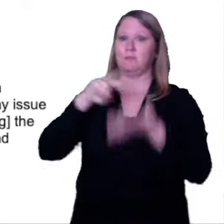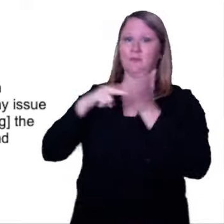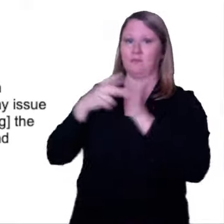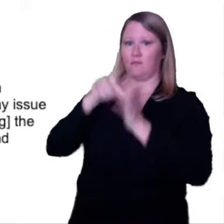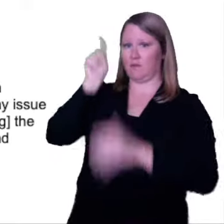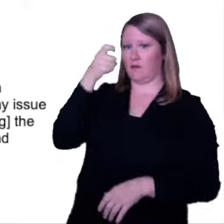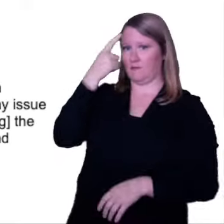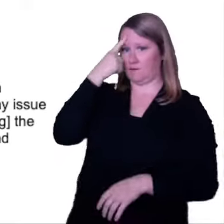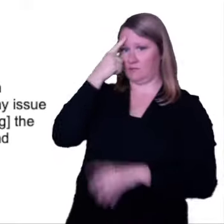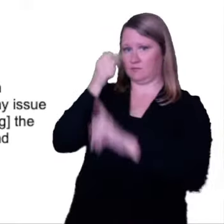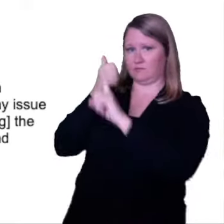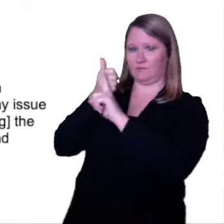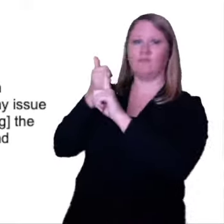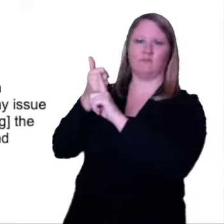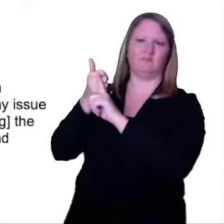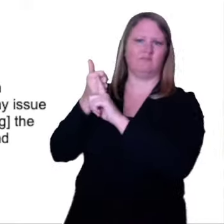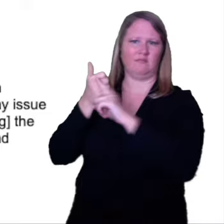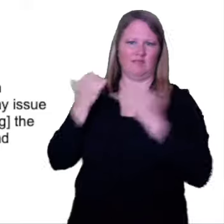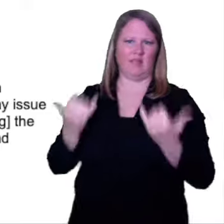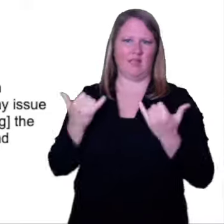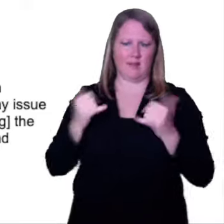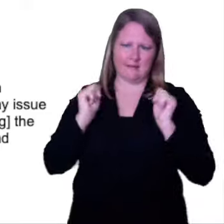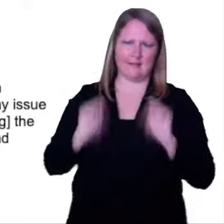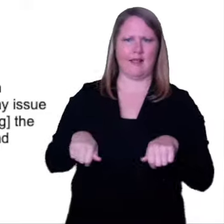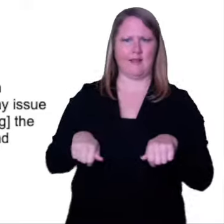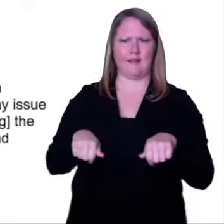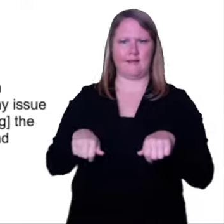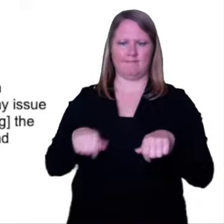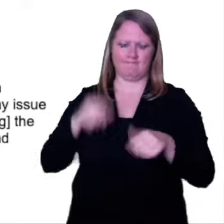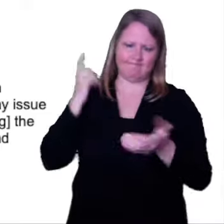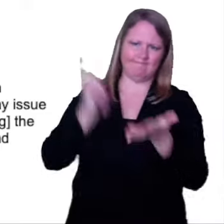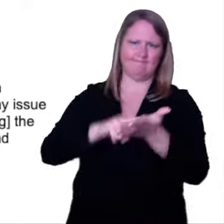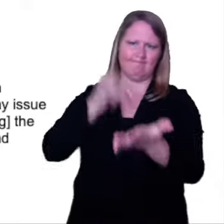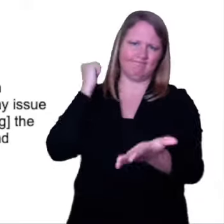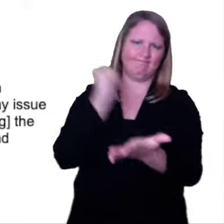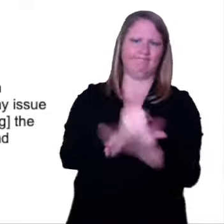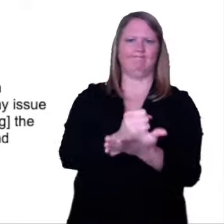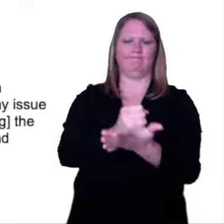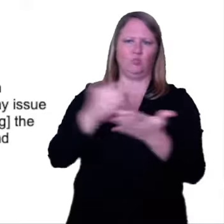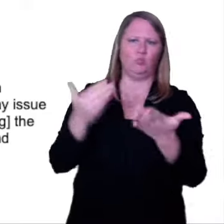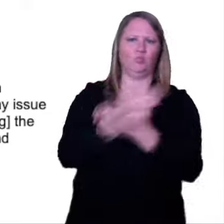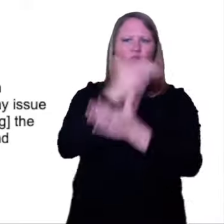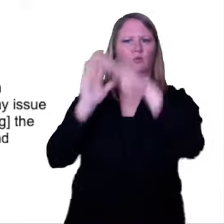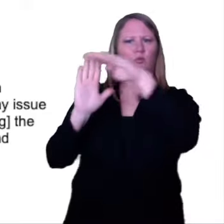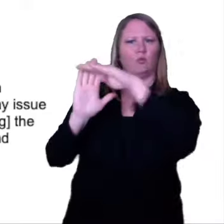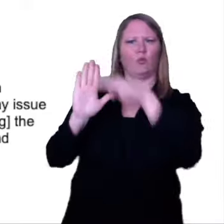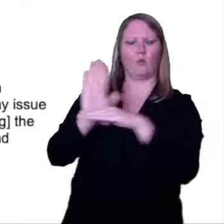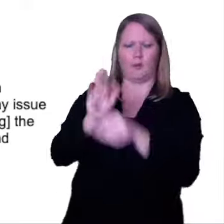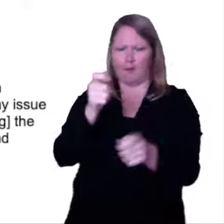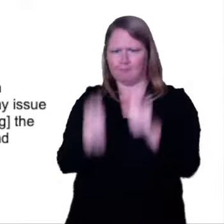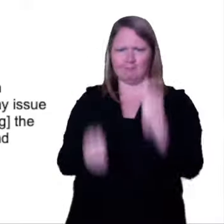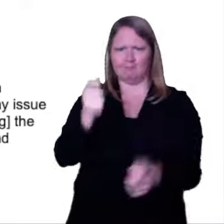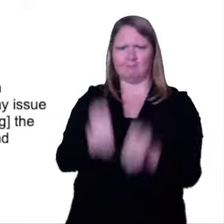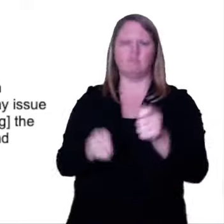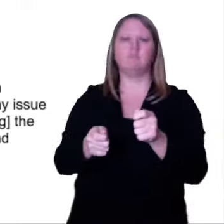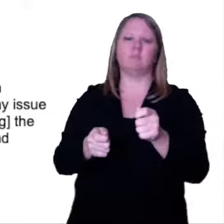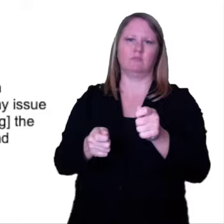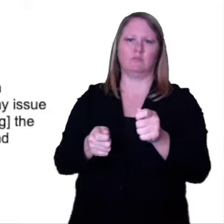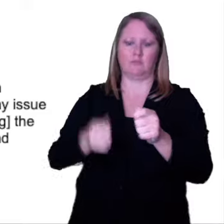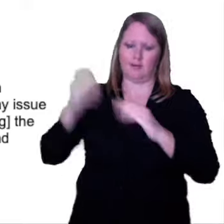418.012, the governor may issue executive orders having the force and effect of law,